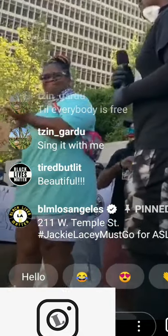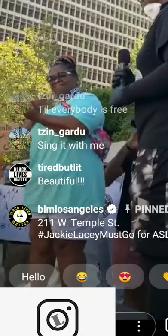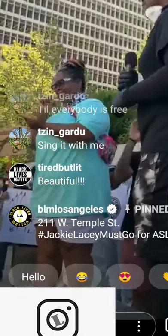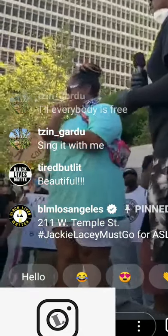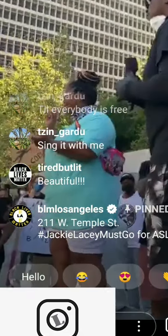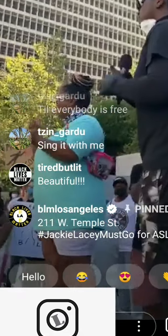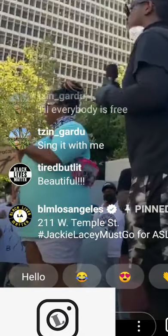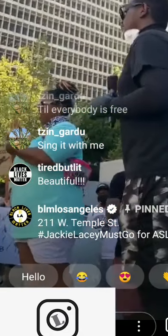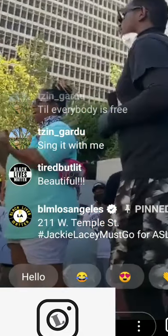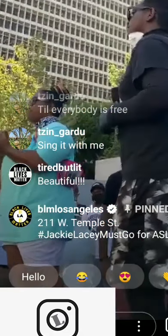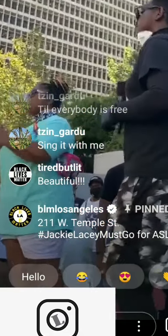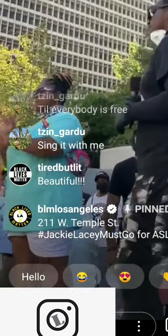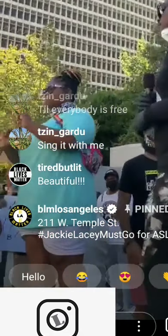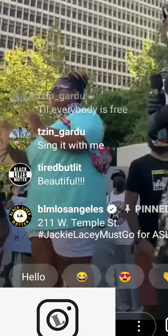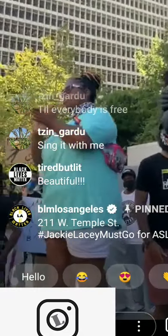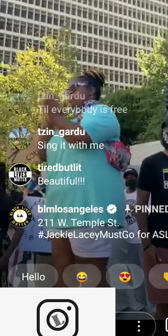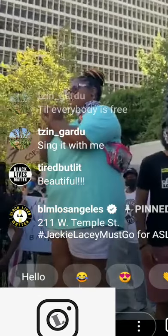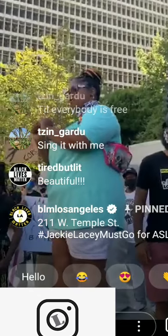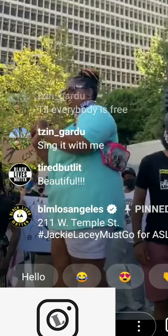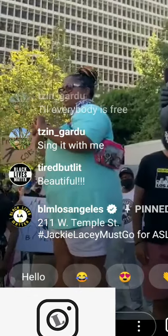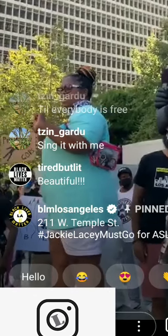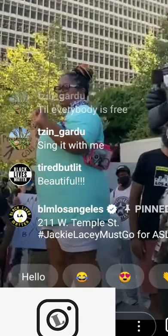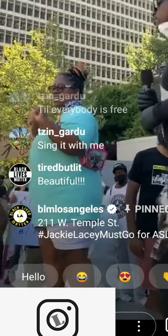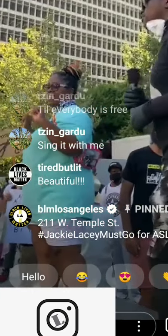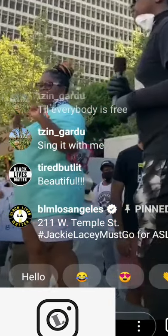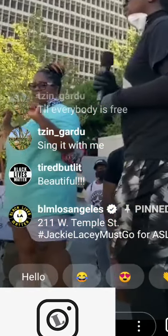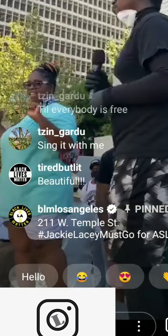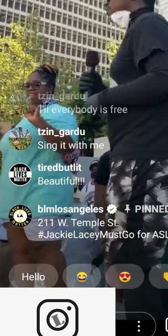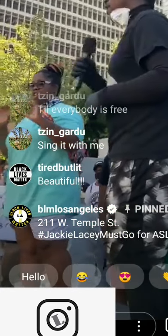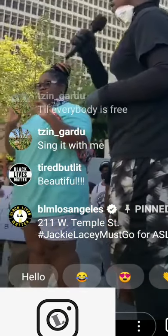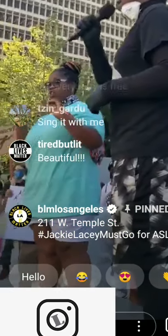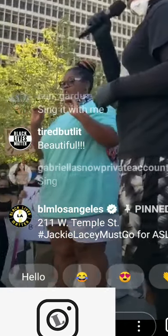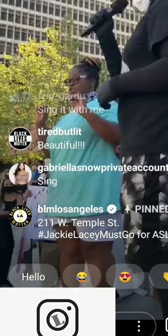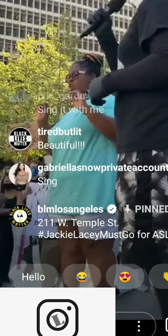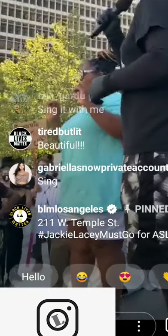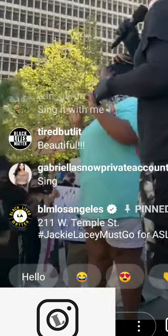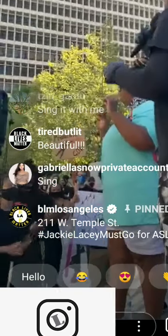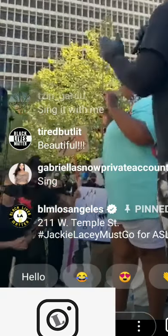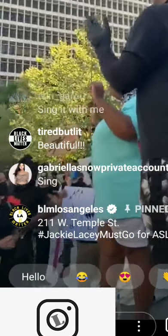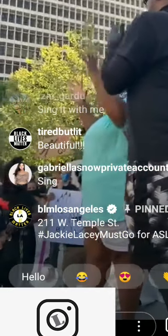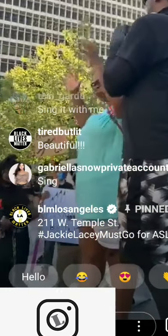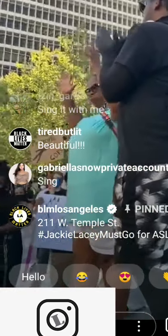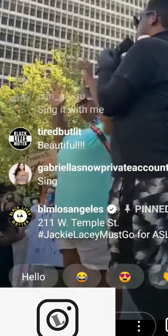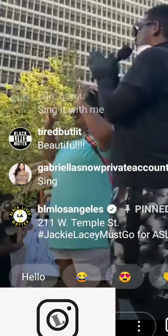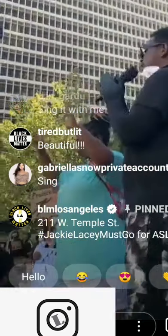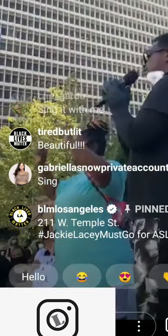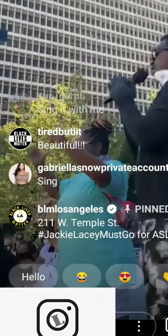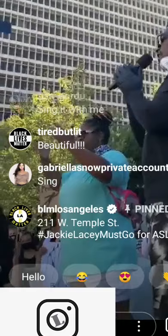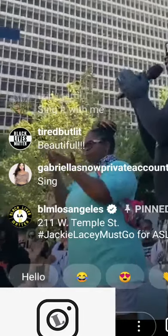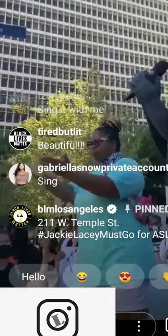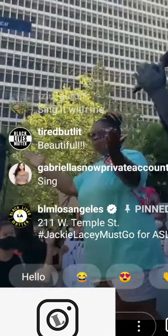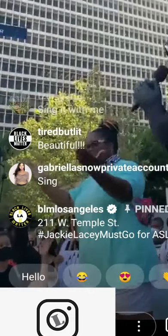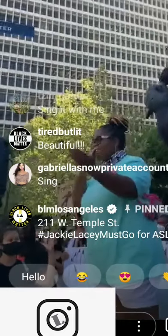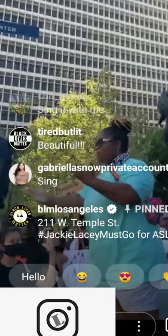gonna stop. The people are free. We ain't gonna stop.